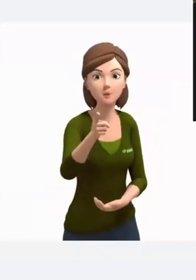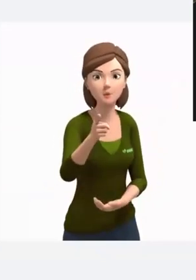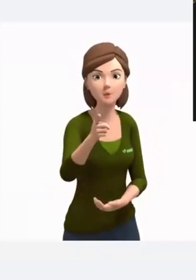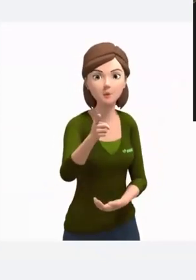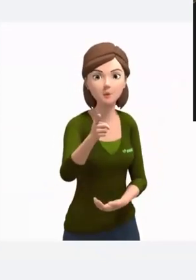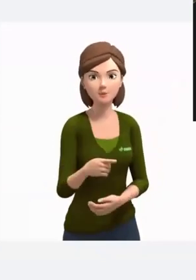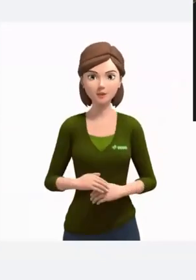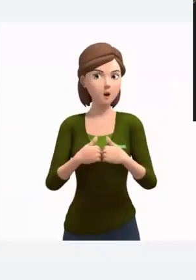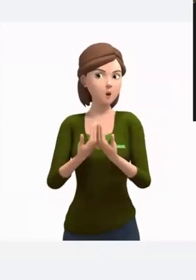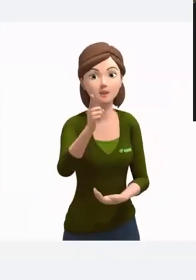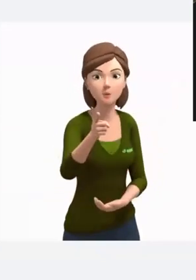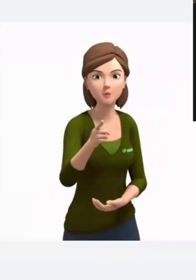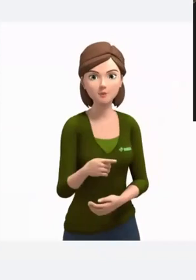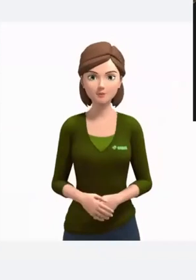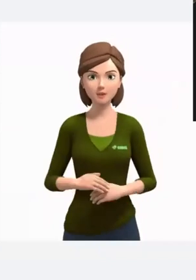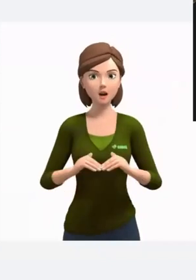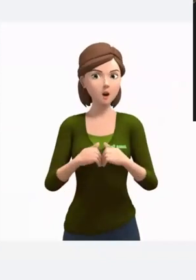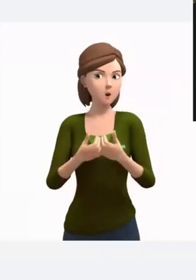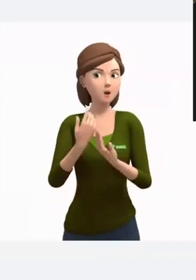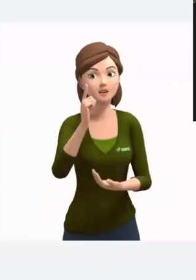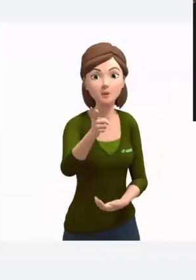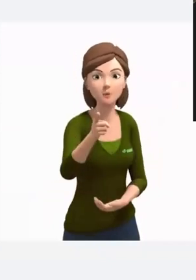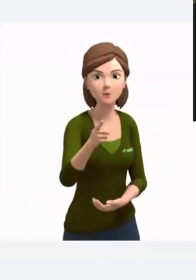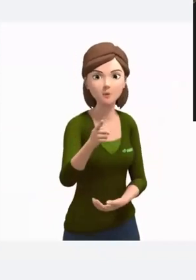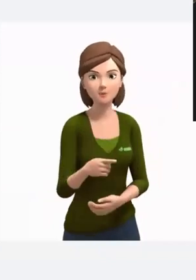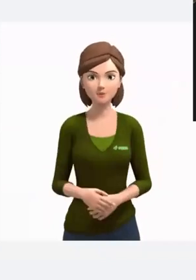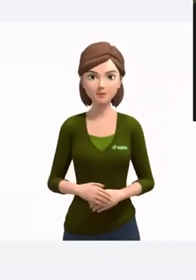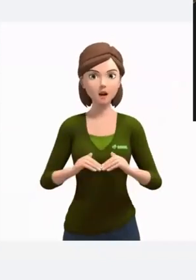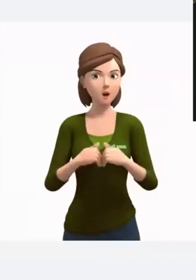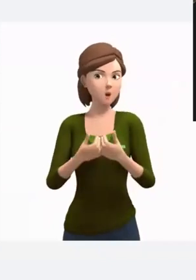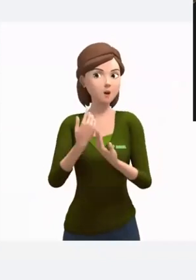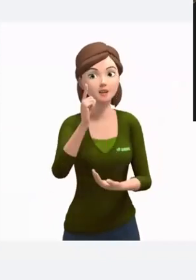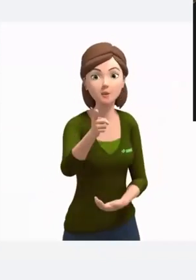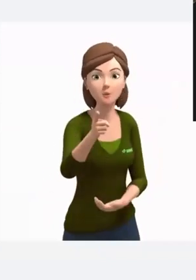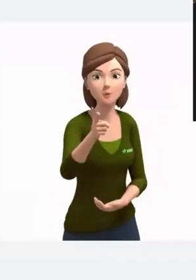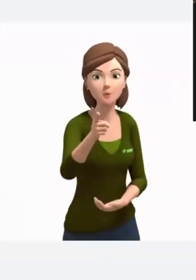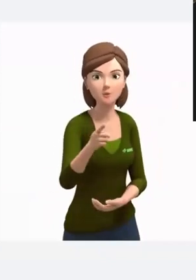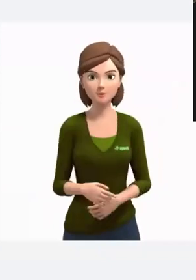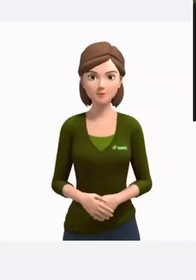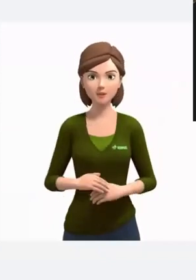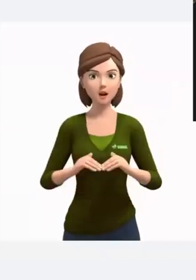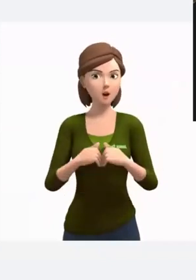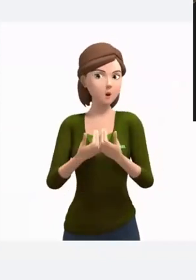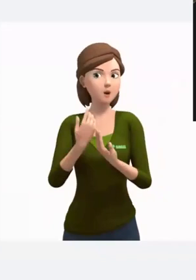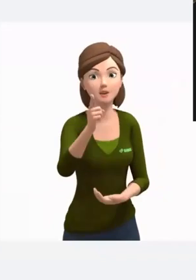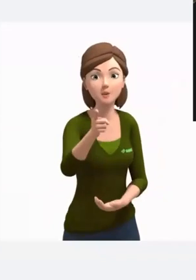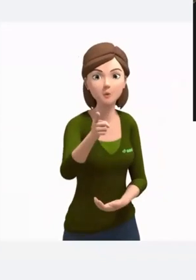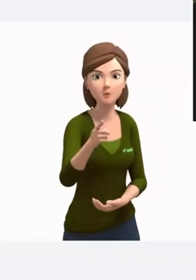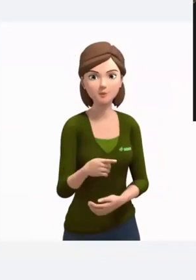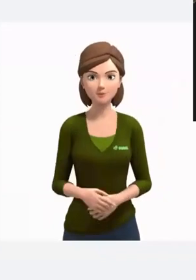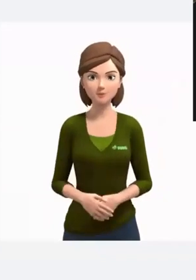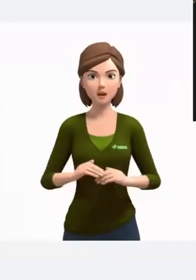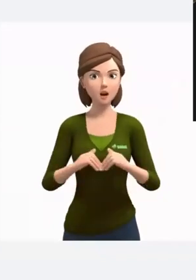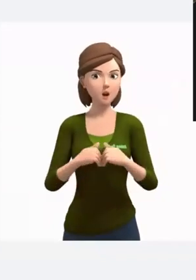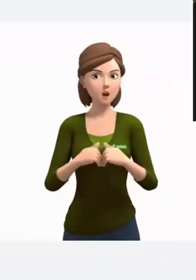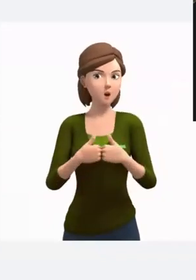vision kind of way. So understand where's the woman, what is she doing? But also needs to understand in a